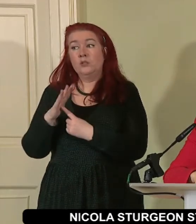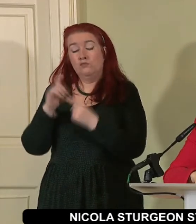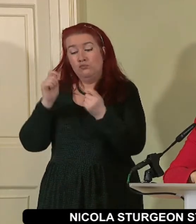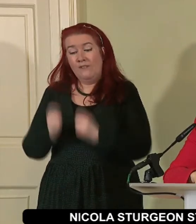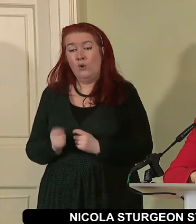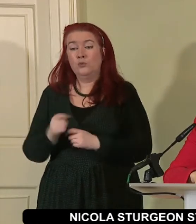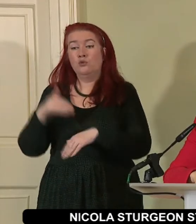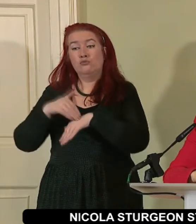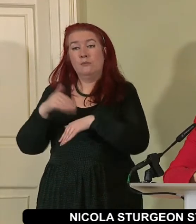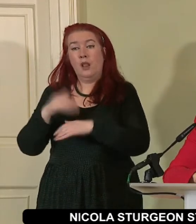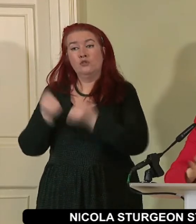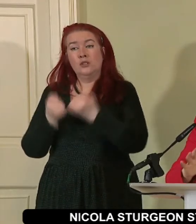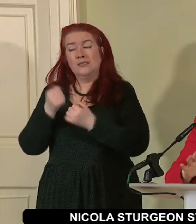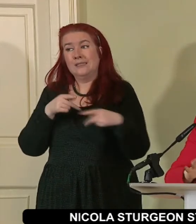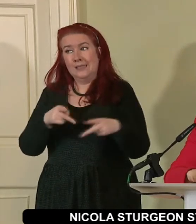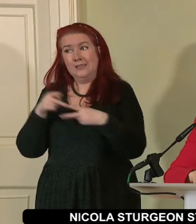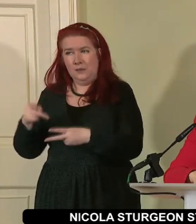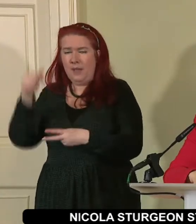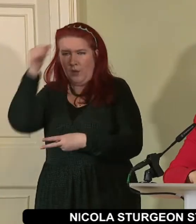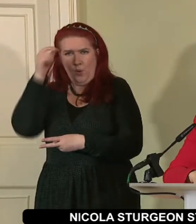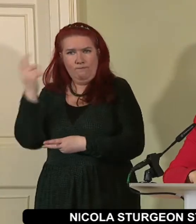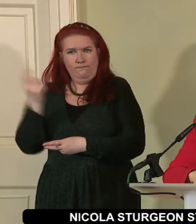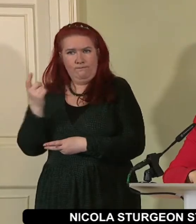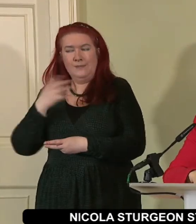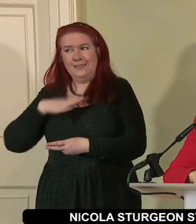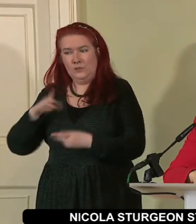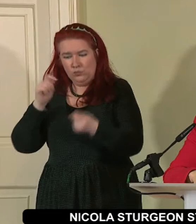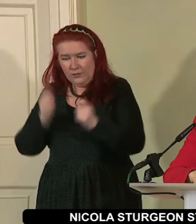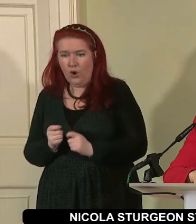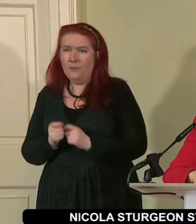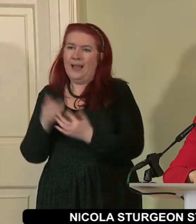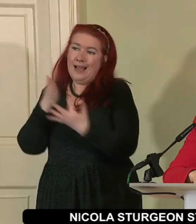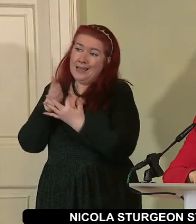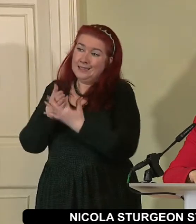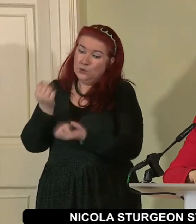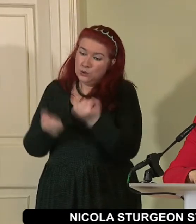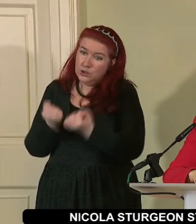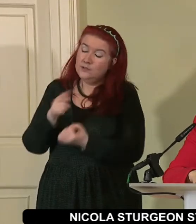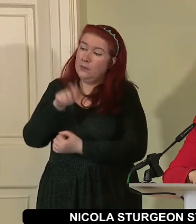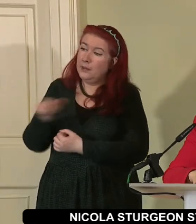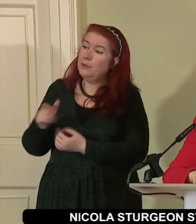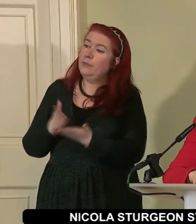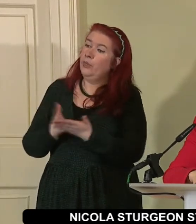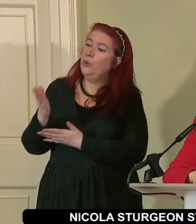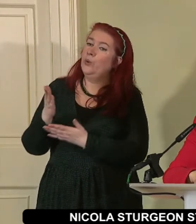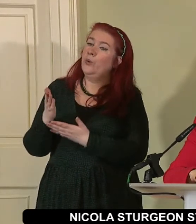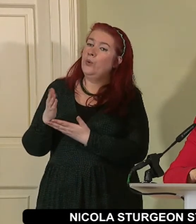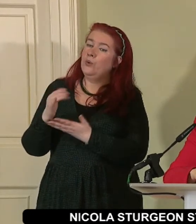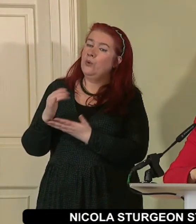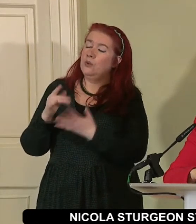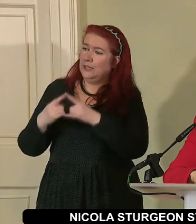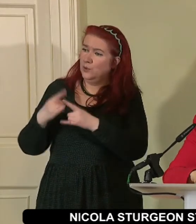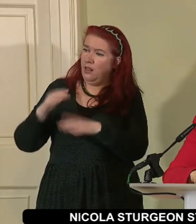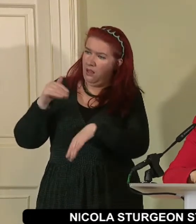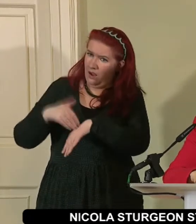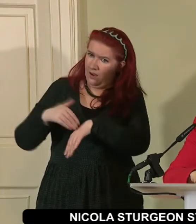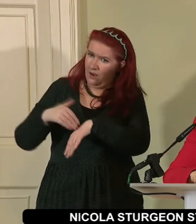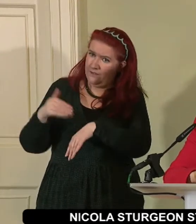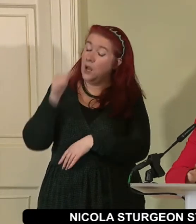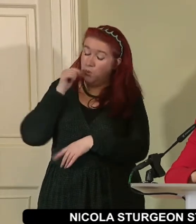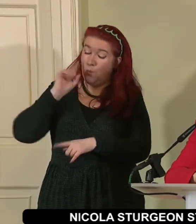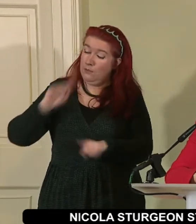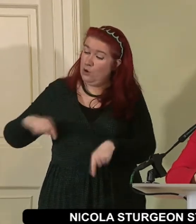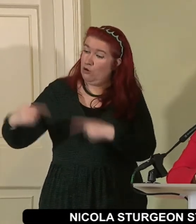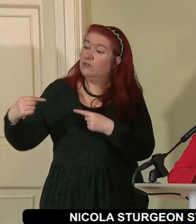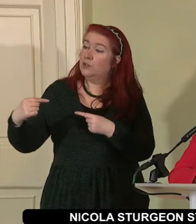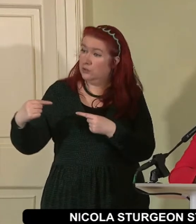justice system coming forward, I know, around improving access to justice for victims of sexual offences. They'll be controversial.